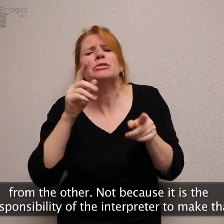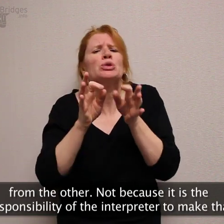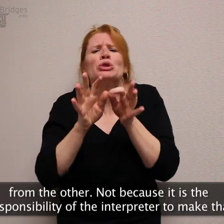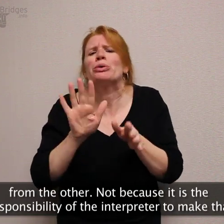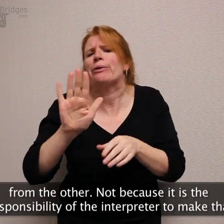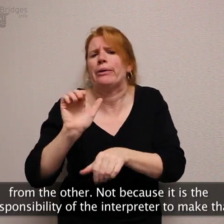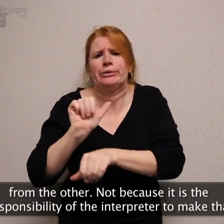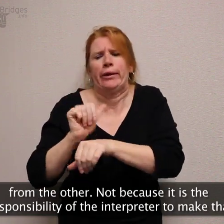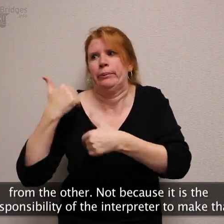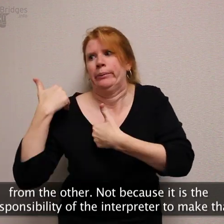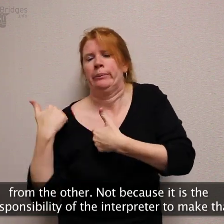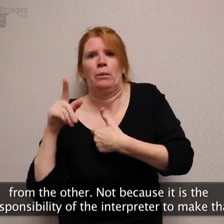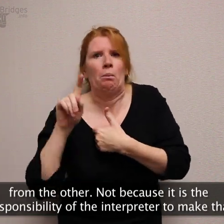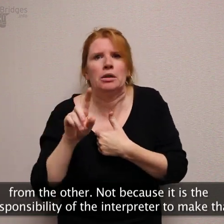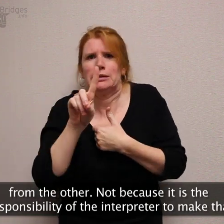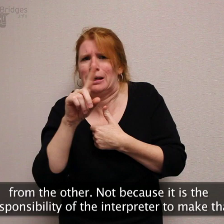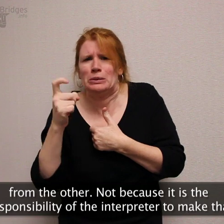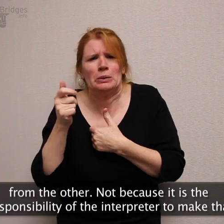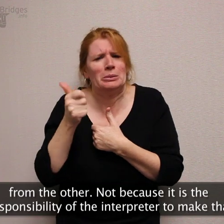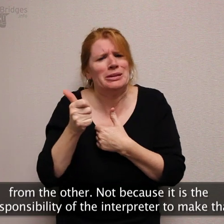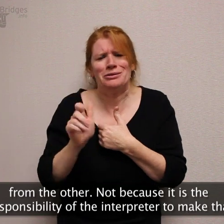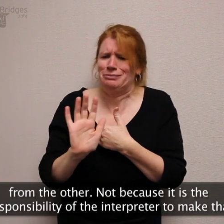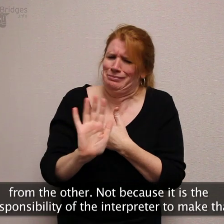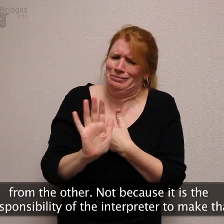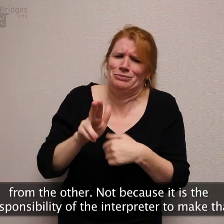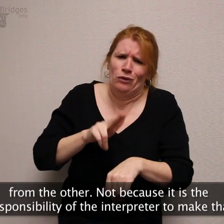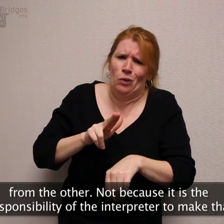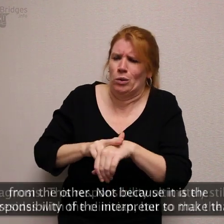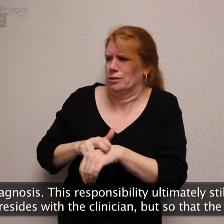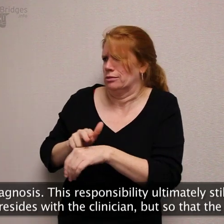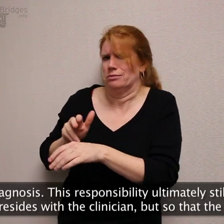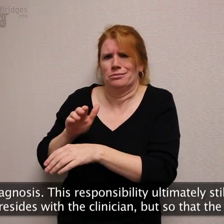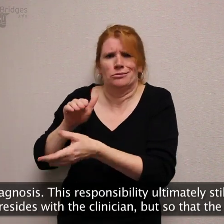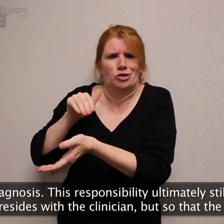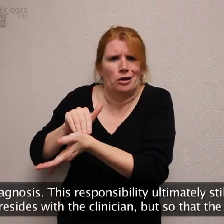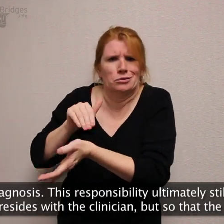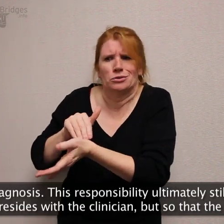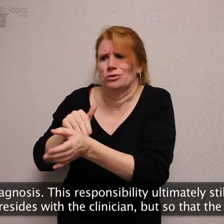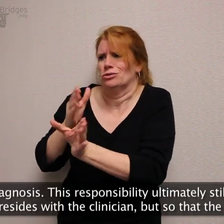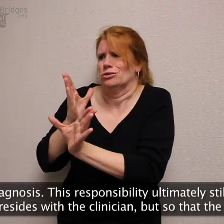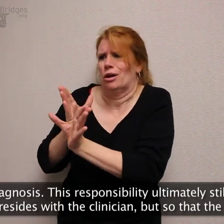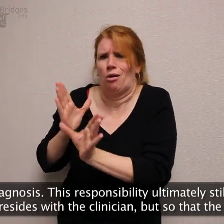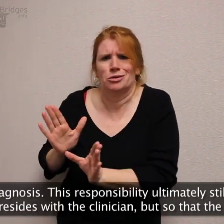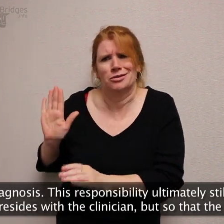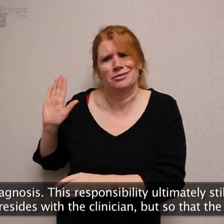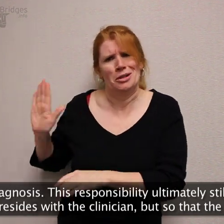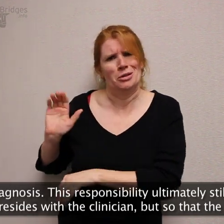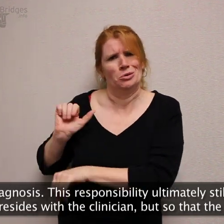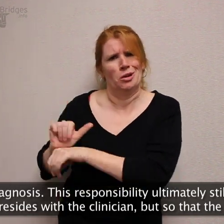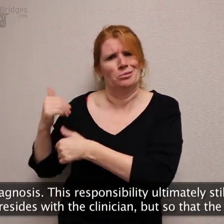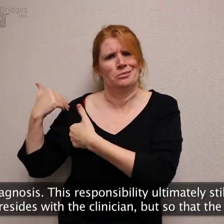Not because it is the responsibility of the interpreter to make that diagnosis. This